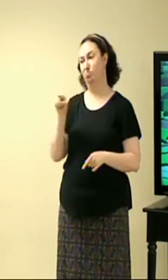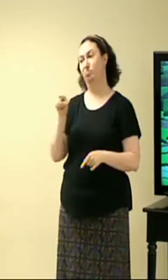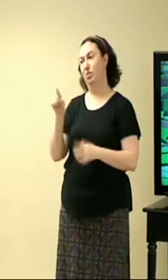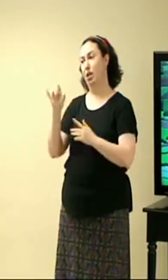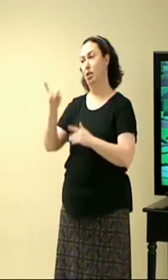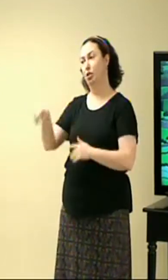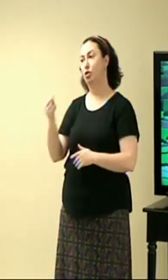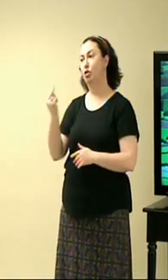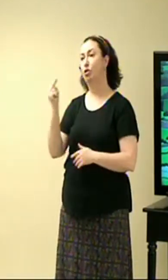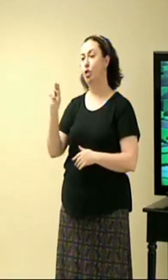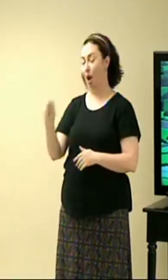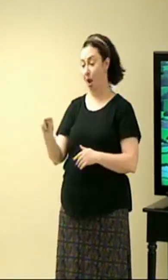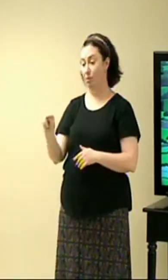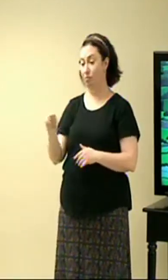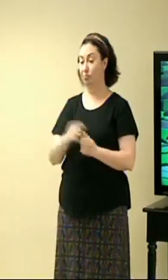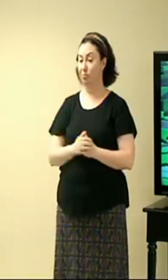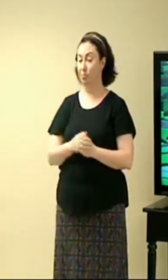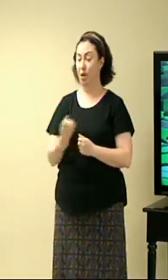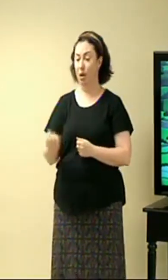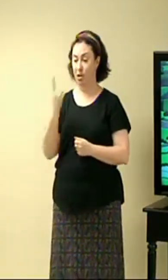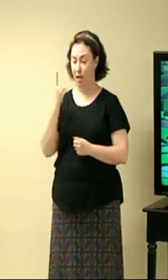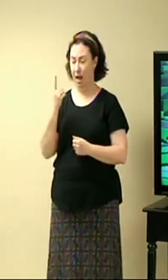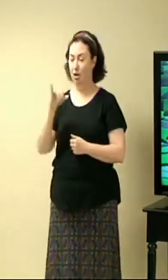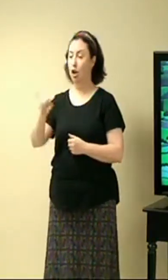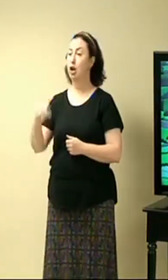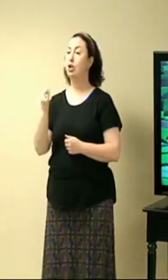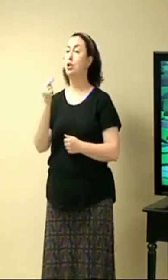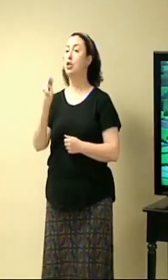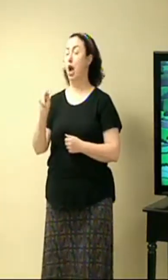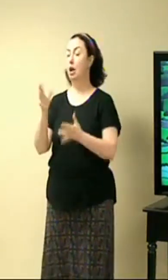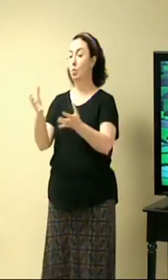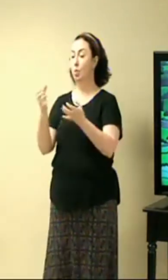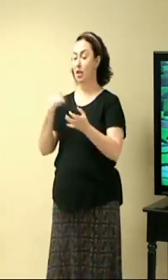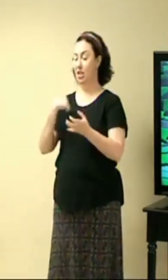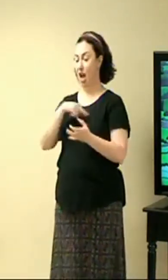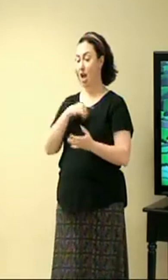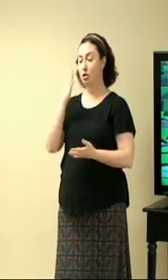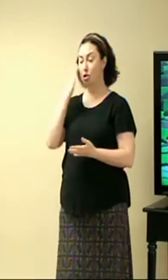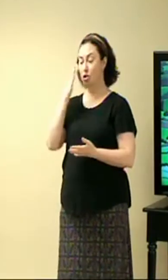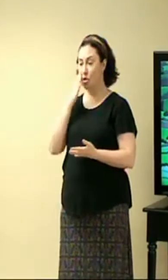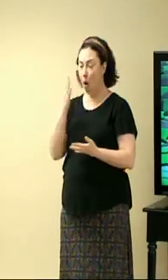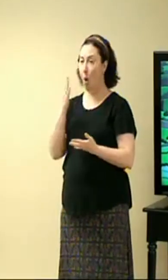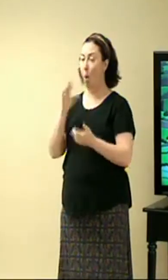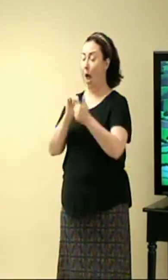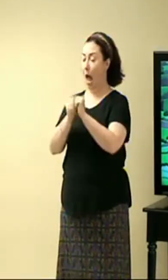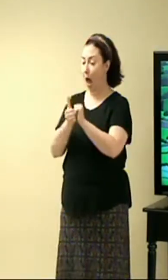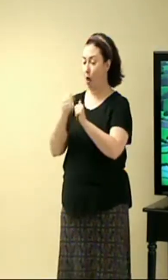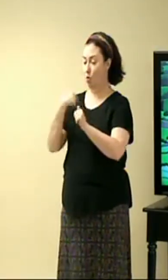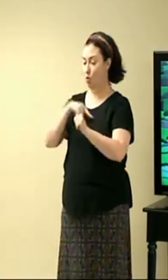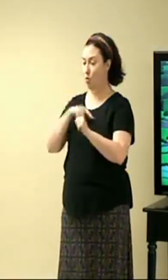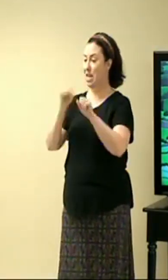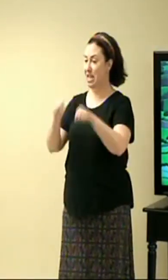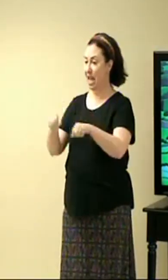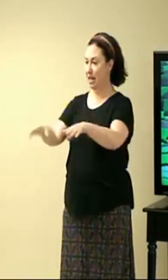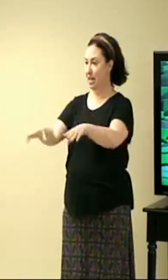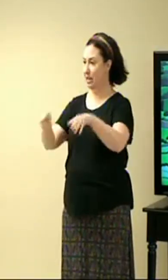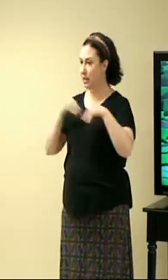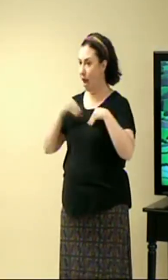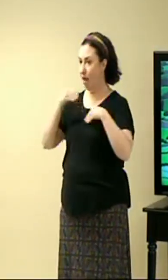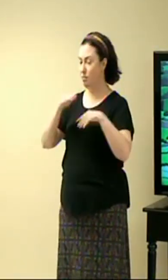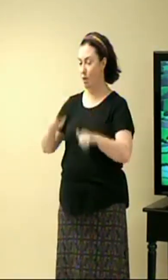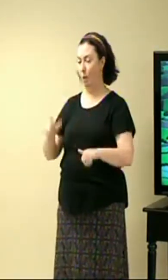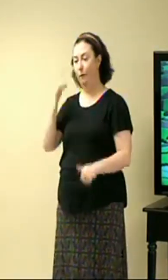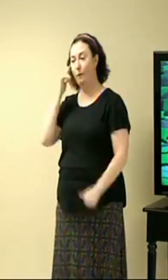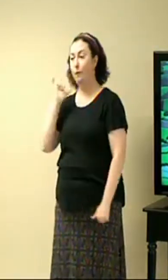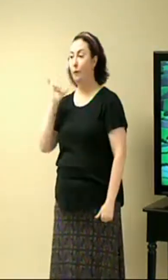life. How we can be transformed by the person and work of Jesus Christ. So that is John's purpose, but he just writes to